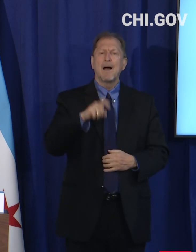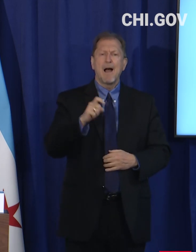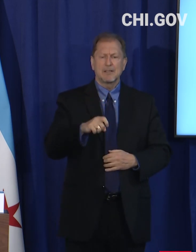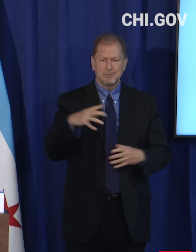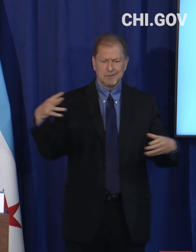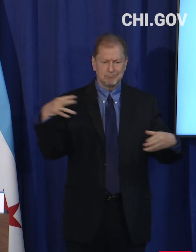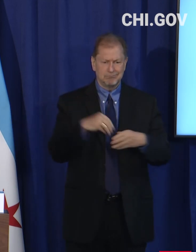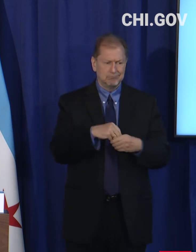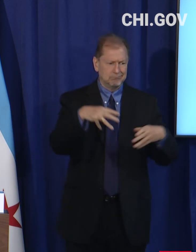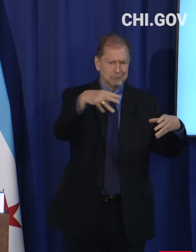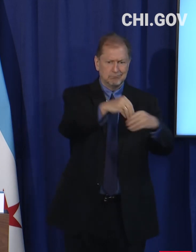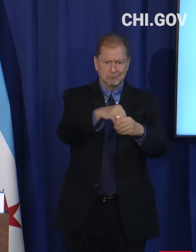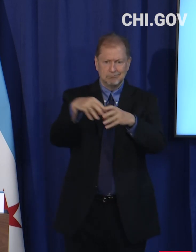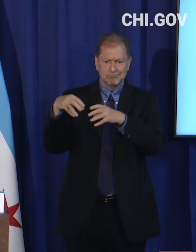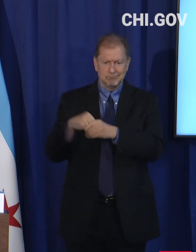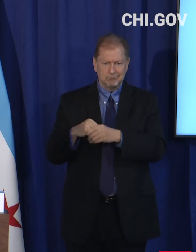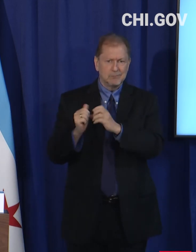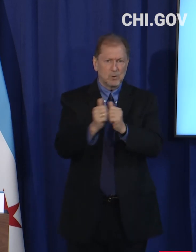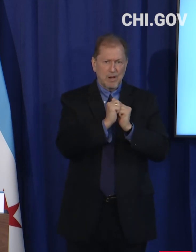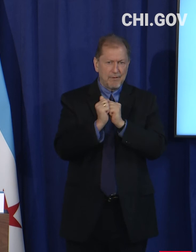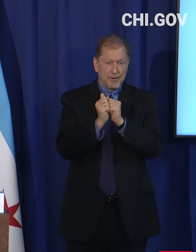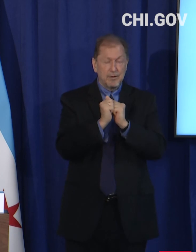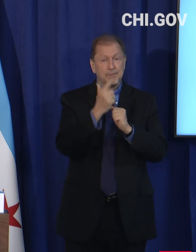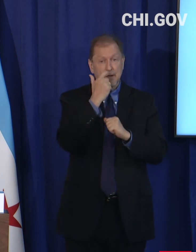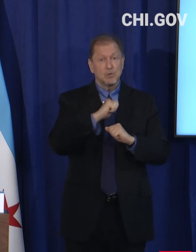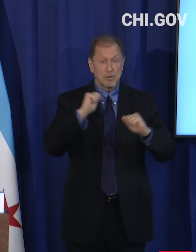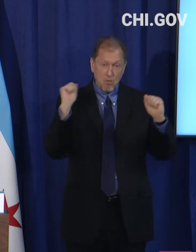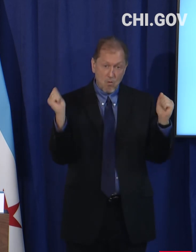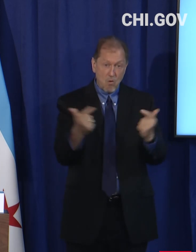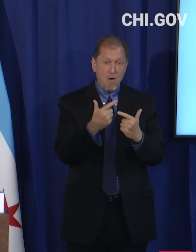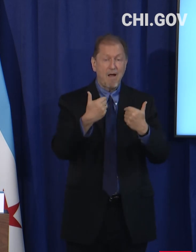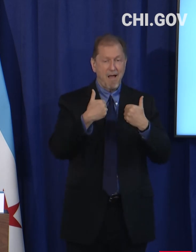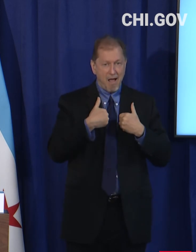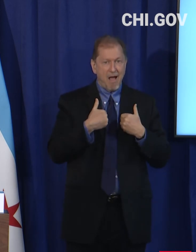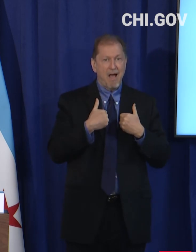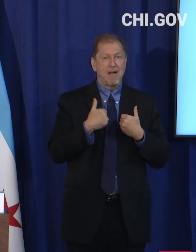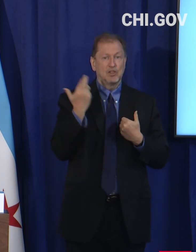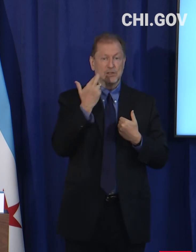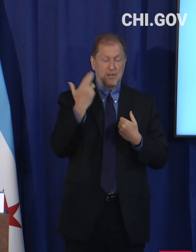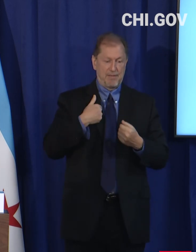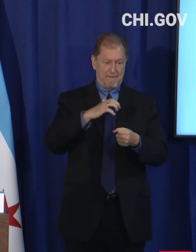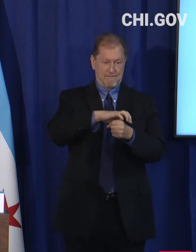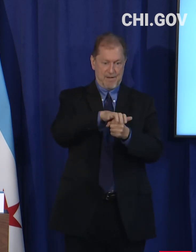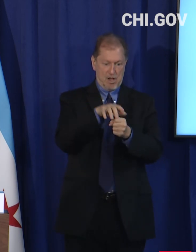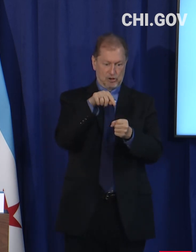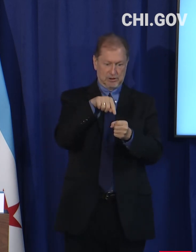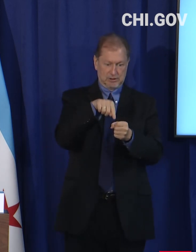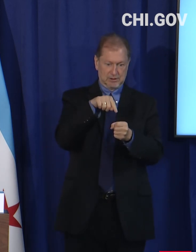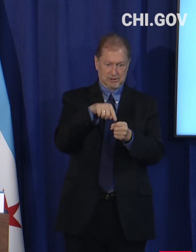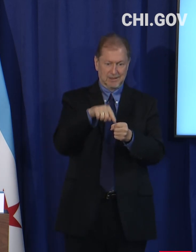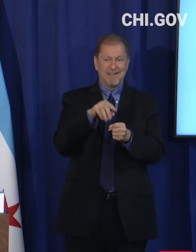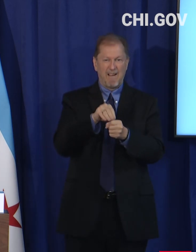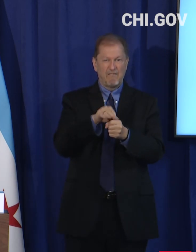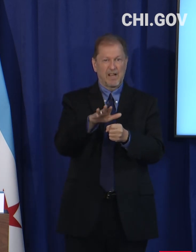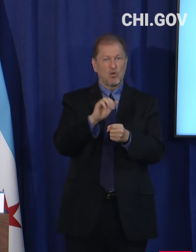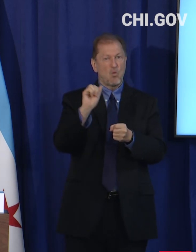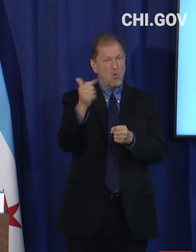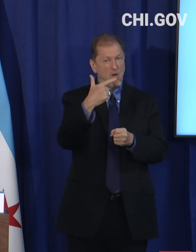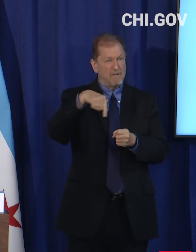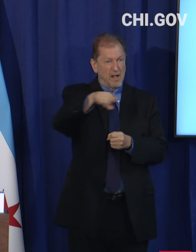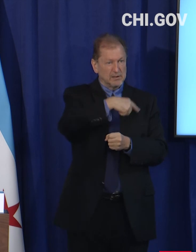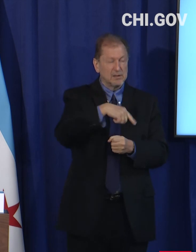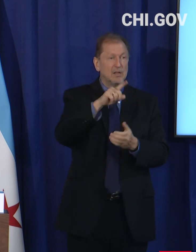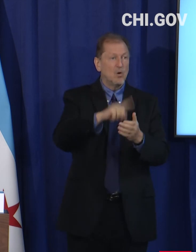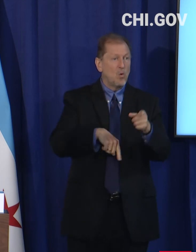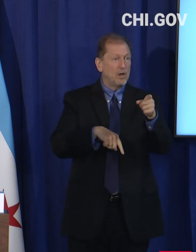together because we are in this together. The virus and the way that it spreads links all of us. What you